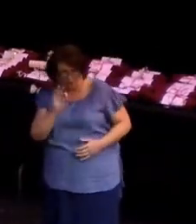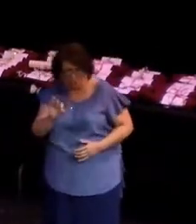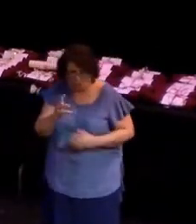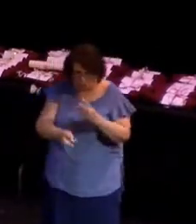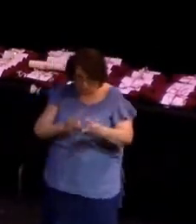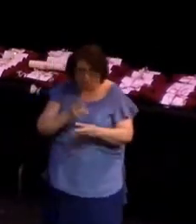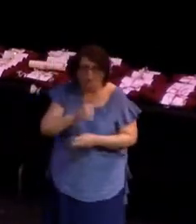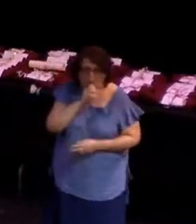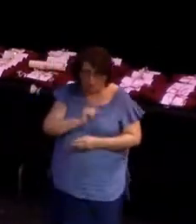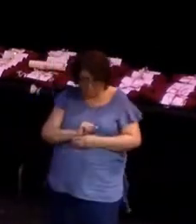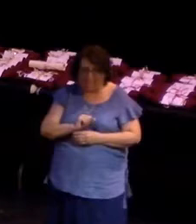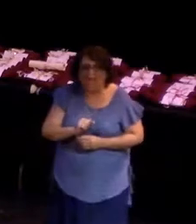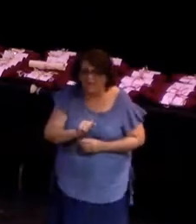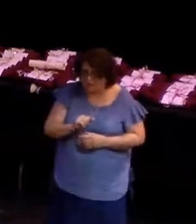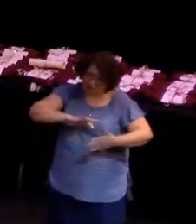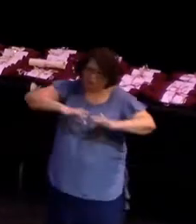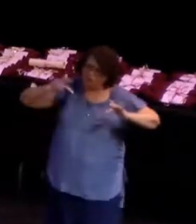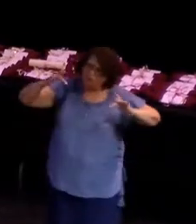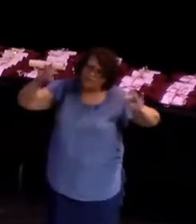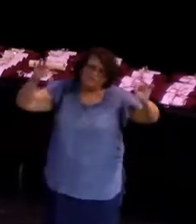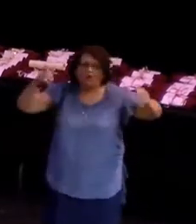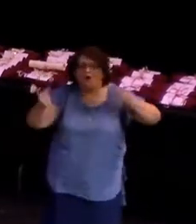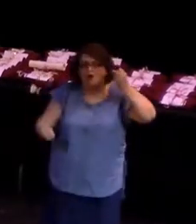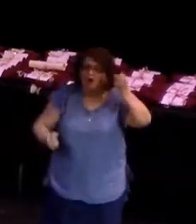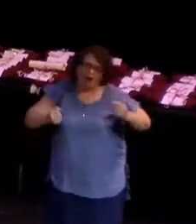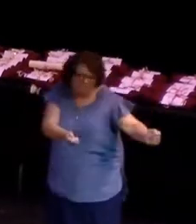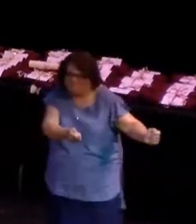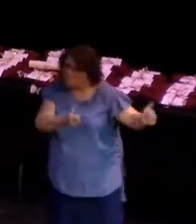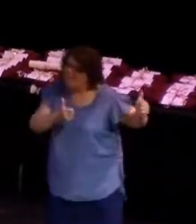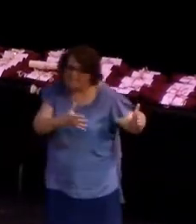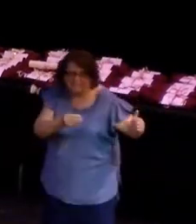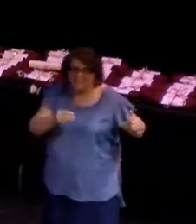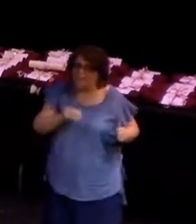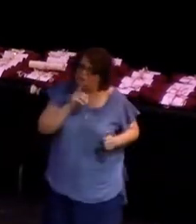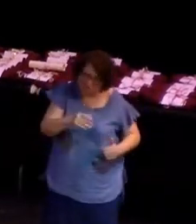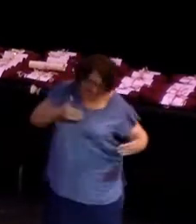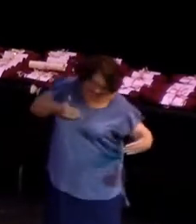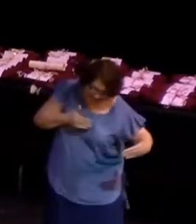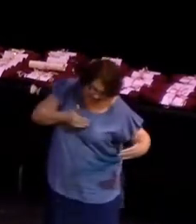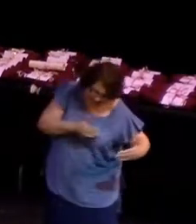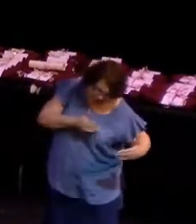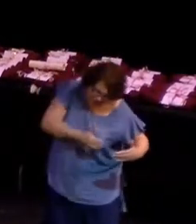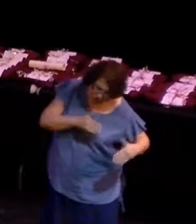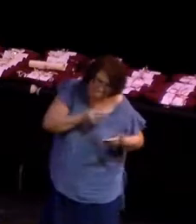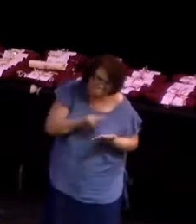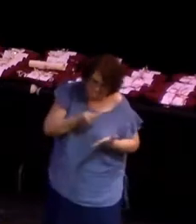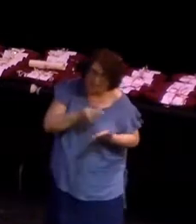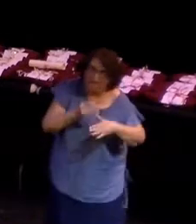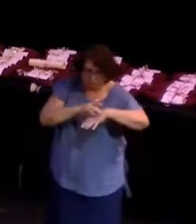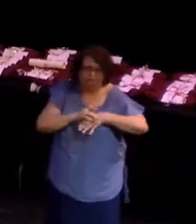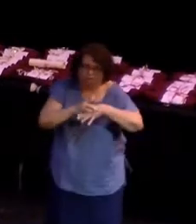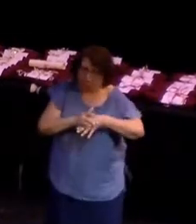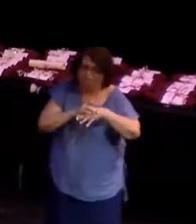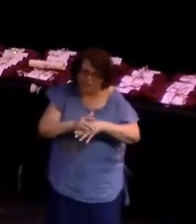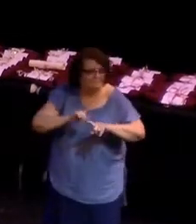on Christmas, 2 to 60, coming through the fear. Cars sold fast, and the album is getting near. Money's on my mind, and adding music to my ears.